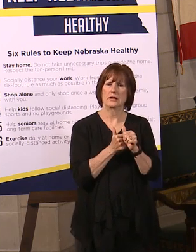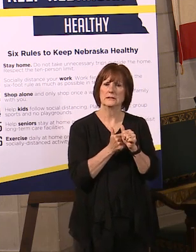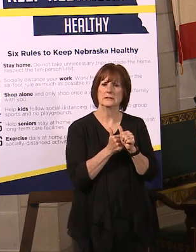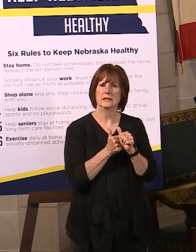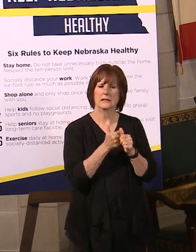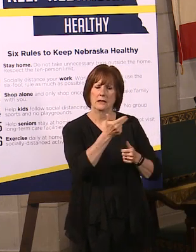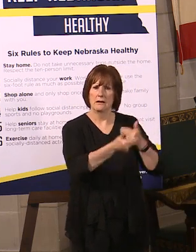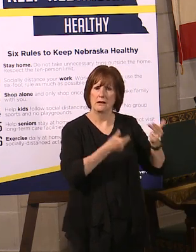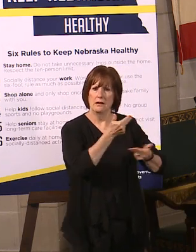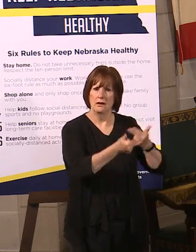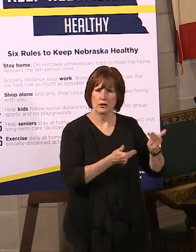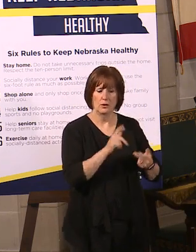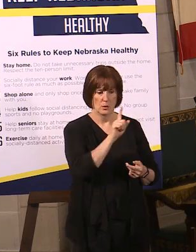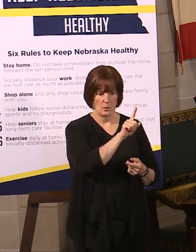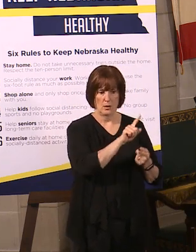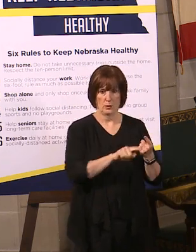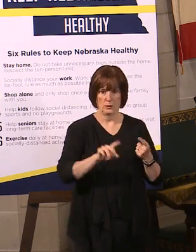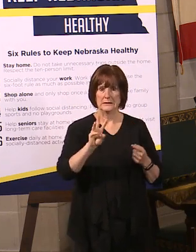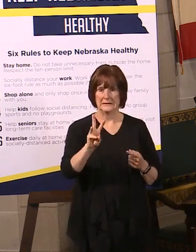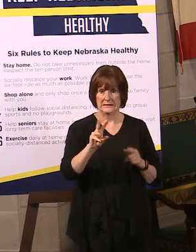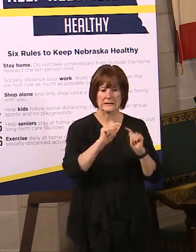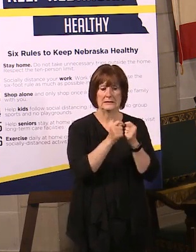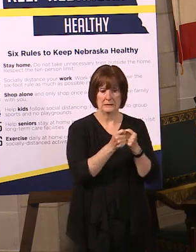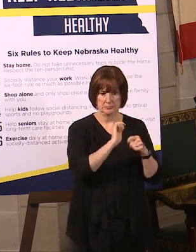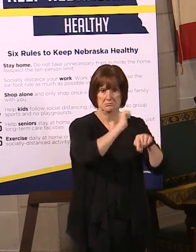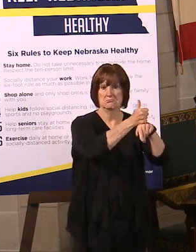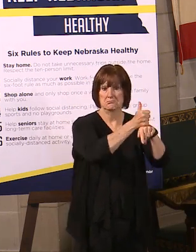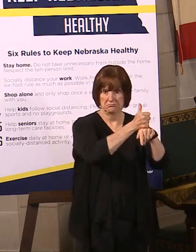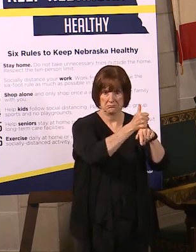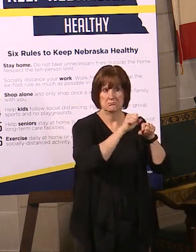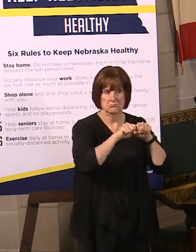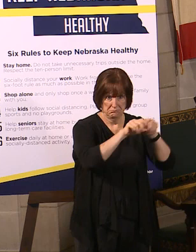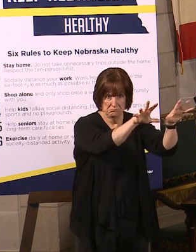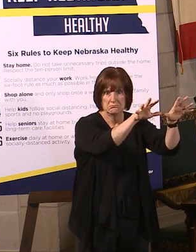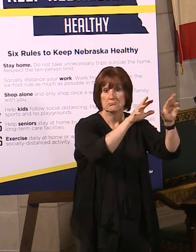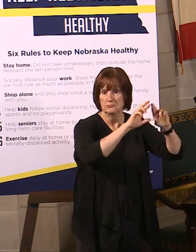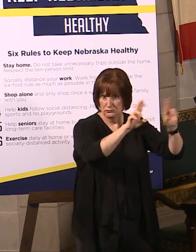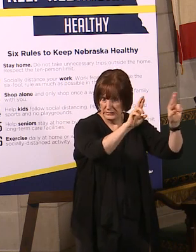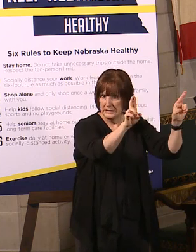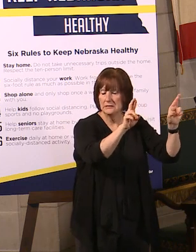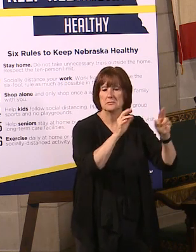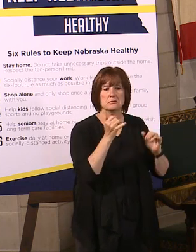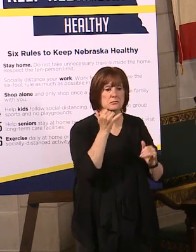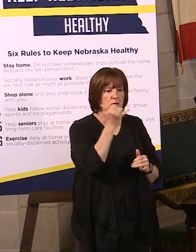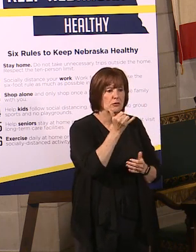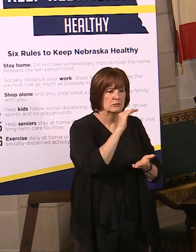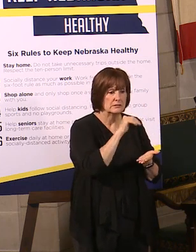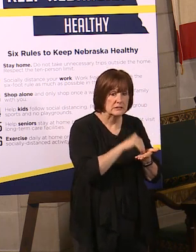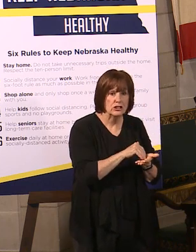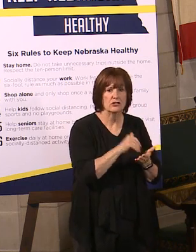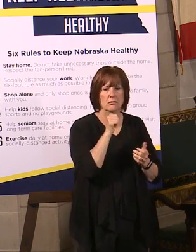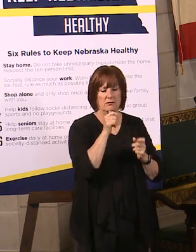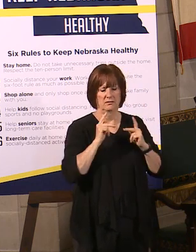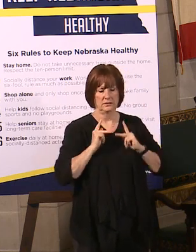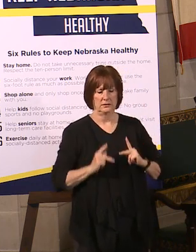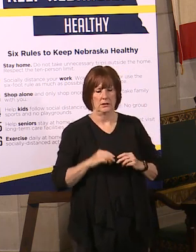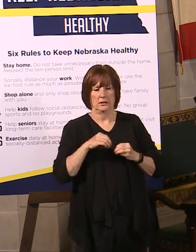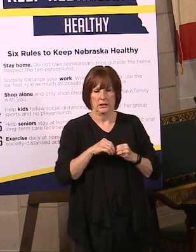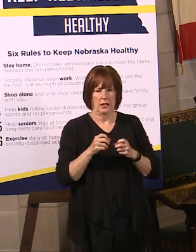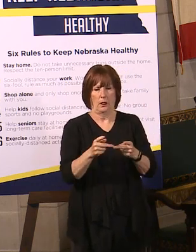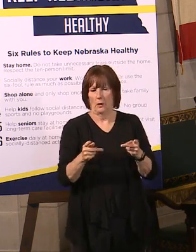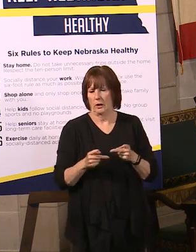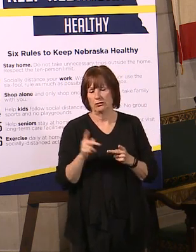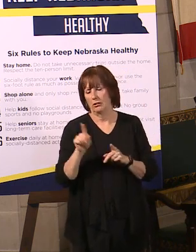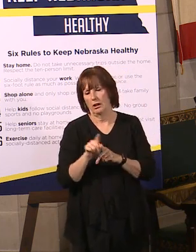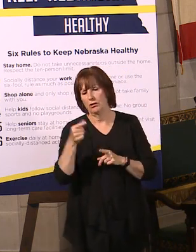we've got teams 1 through 6 that are stood up and out there deployed, so to speak. They're at call centers, so they're not actually physically in the locations like